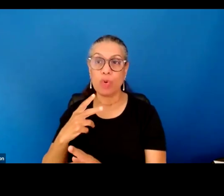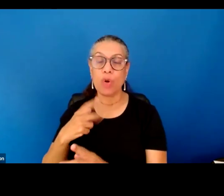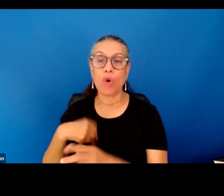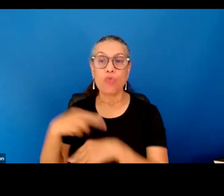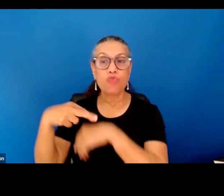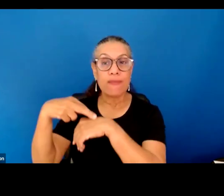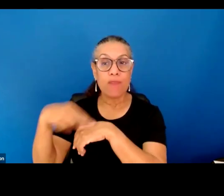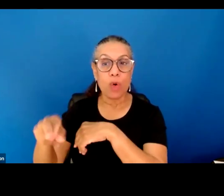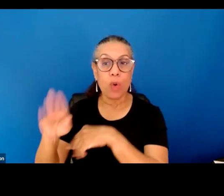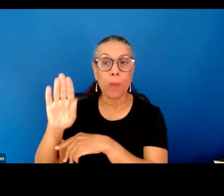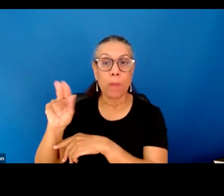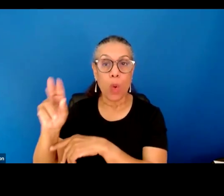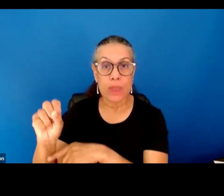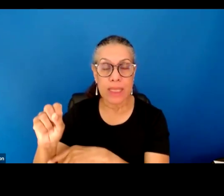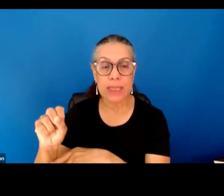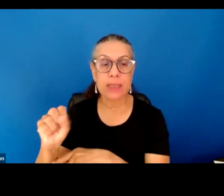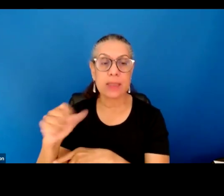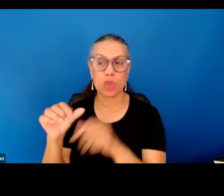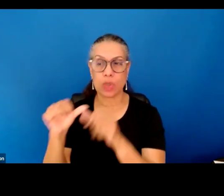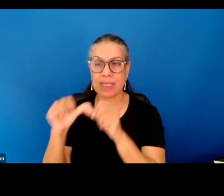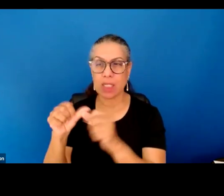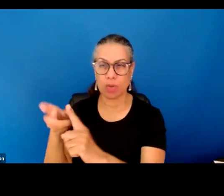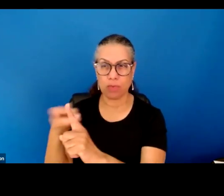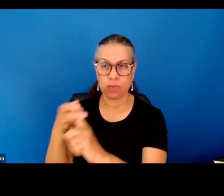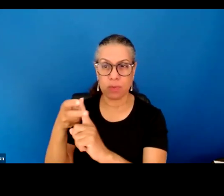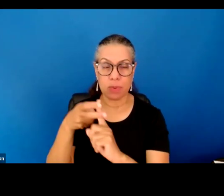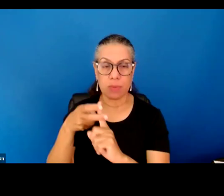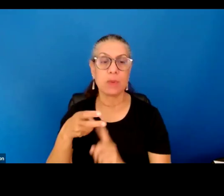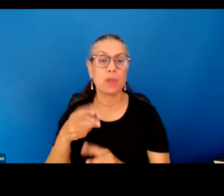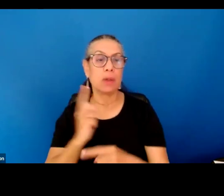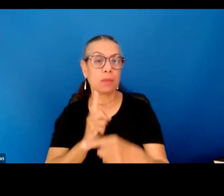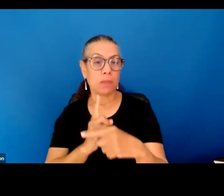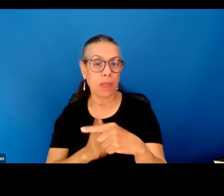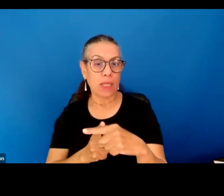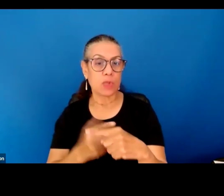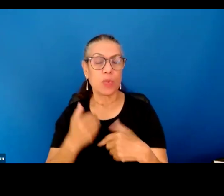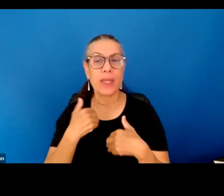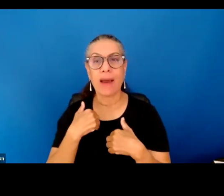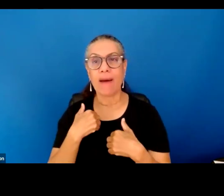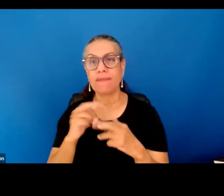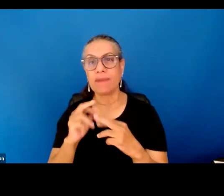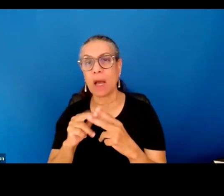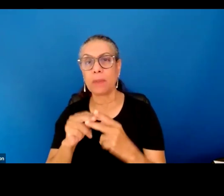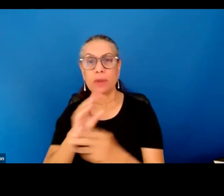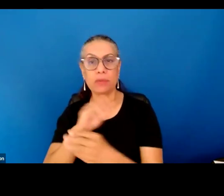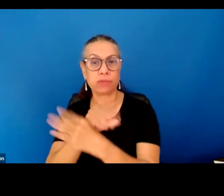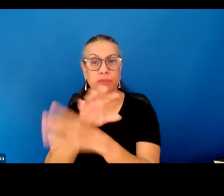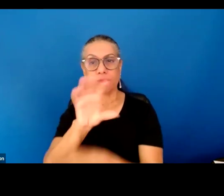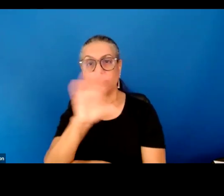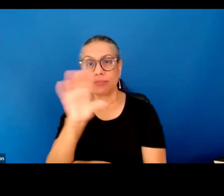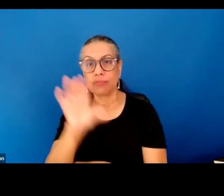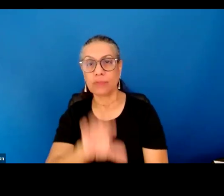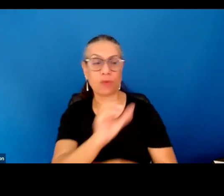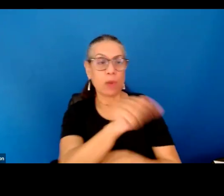things like that to be able to continue to recruit. We usually also hold a couple of virtual hiring fairs between September